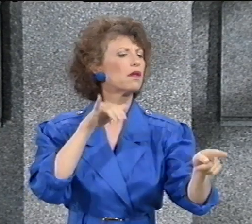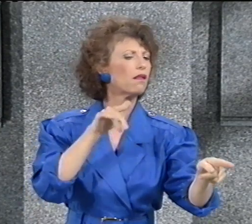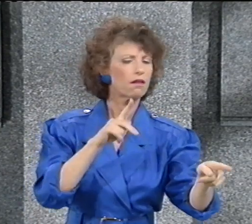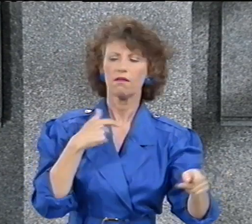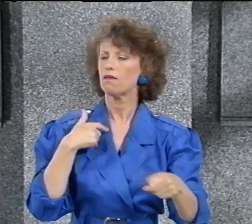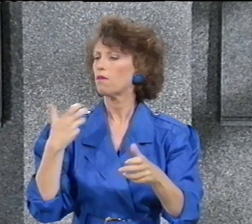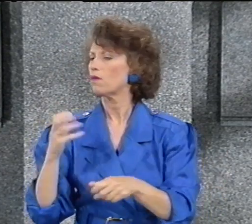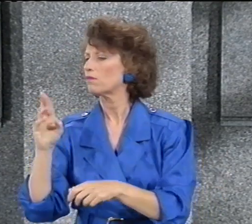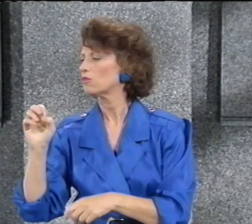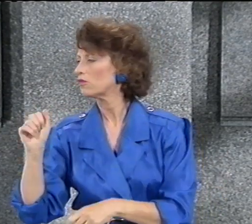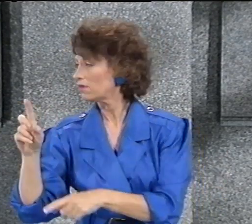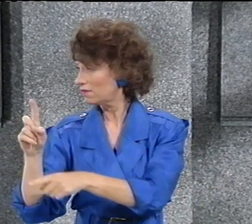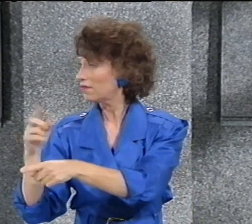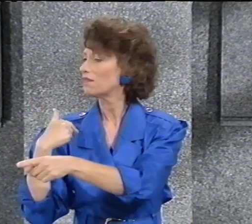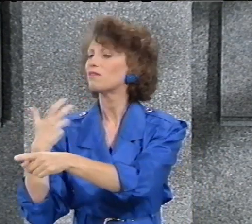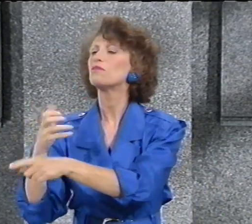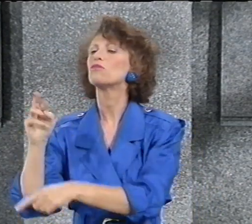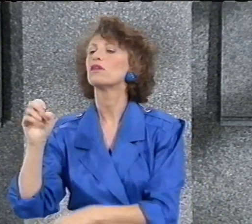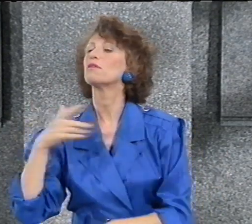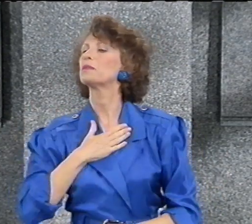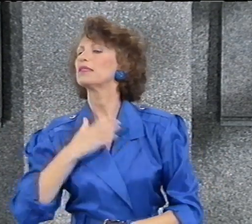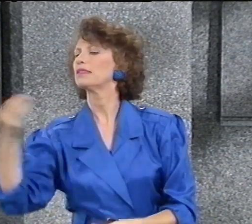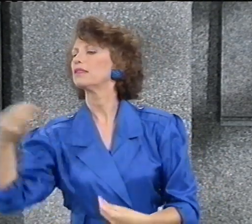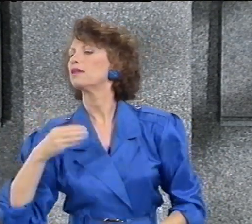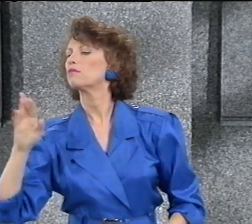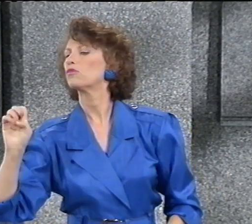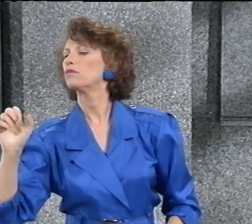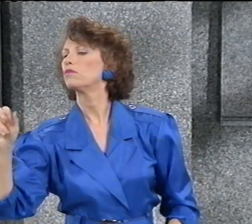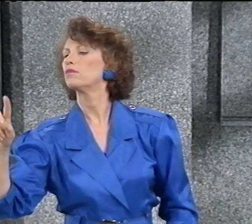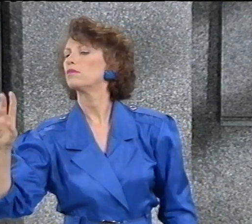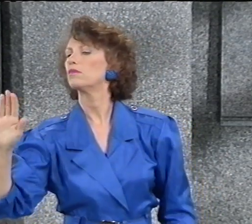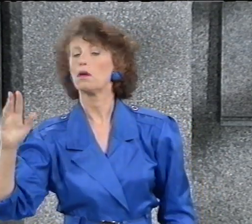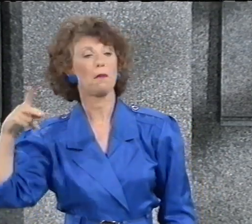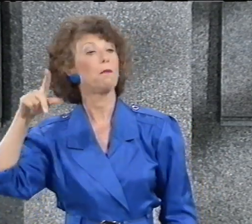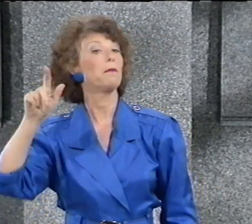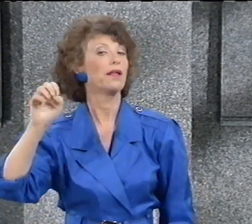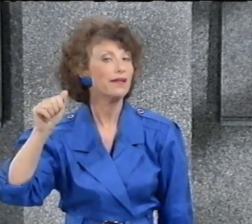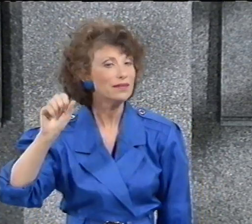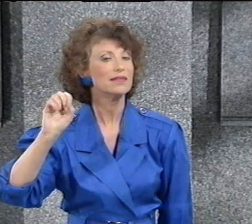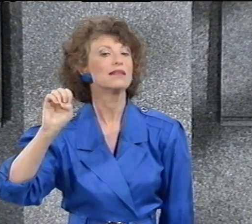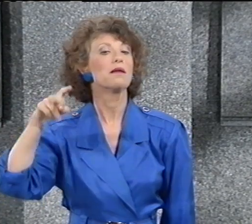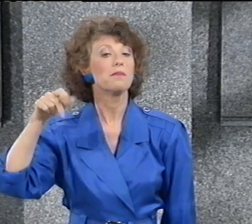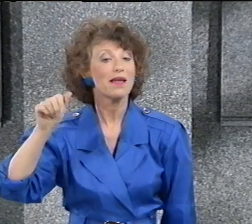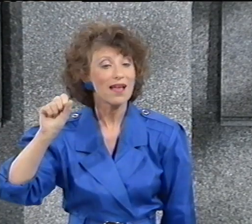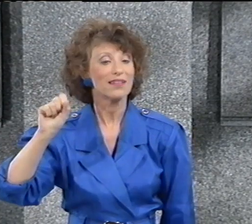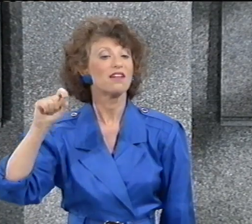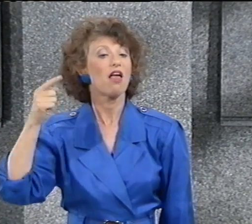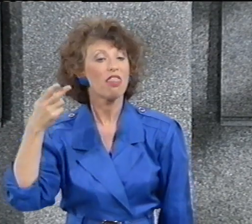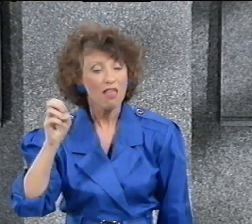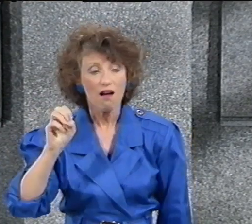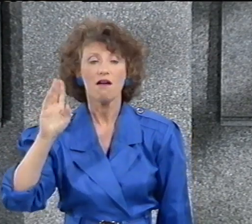whatever, please pass the bread, would become just bread,